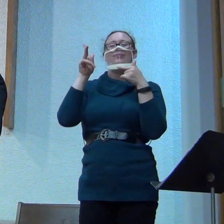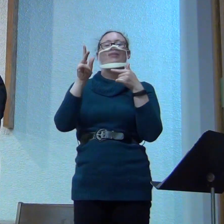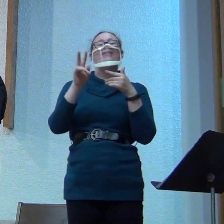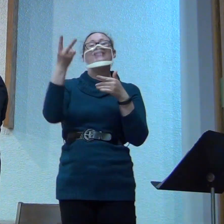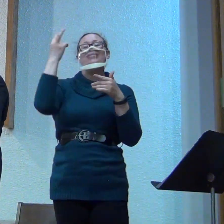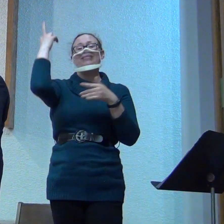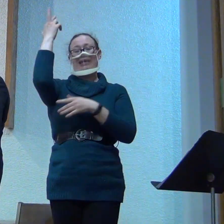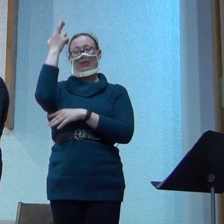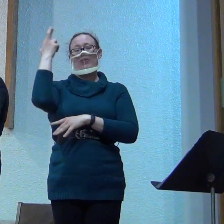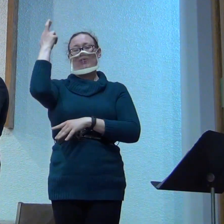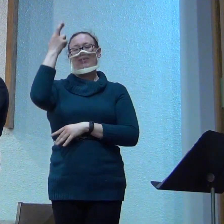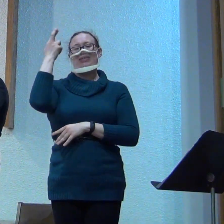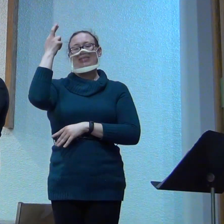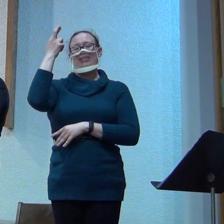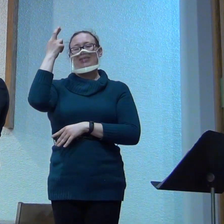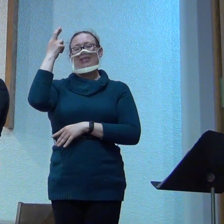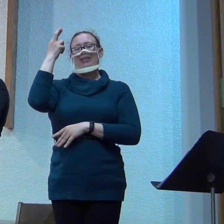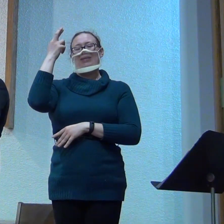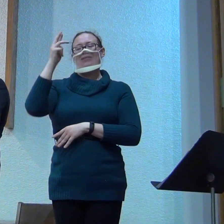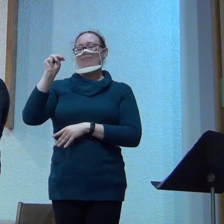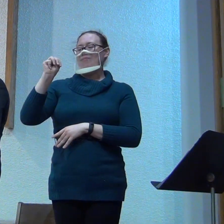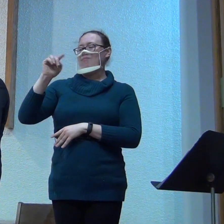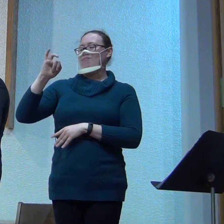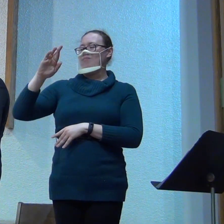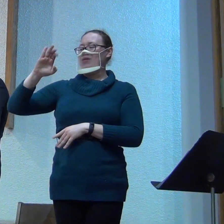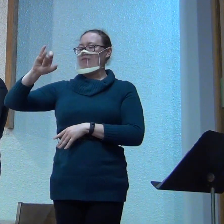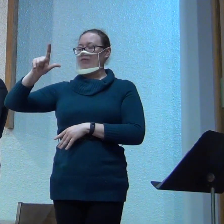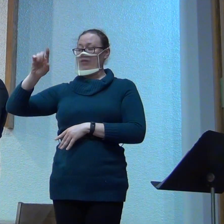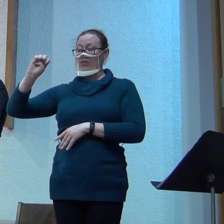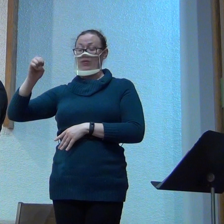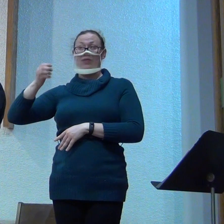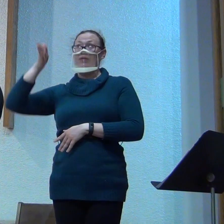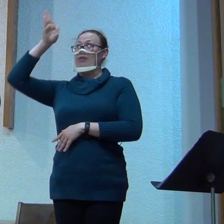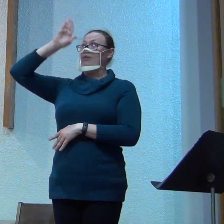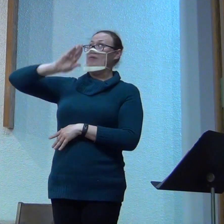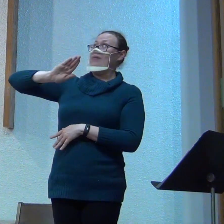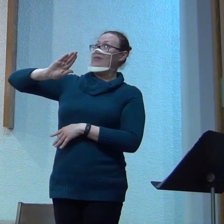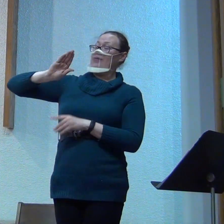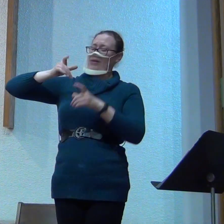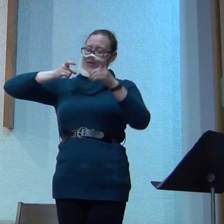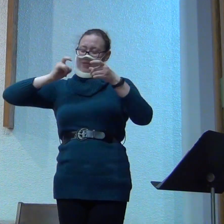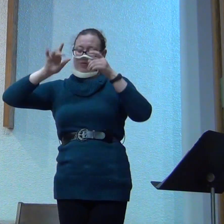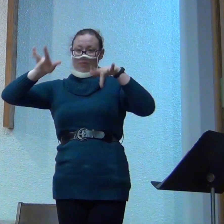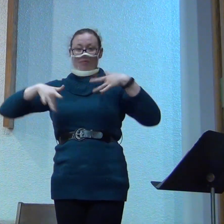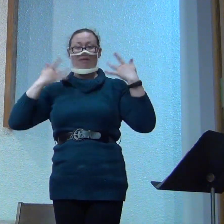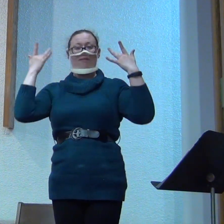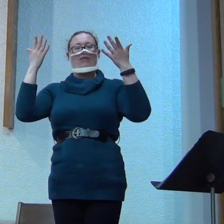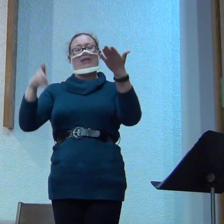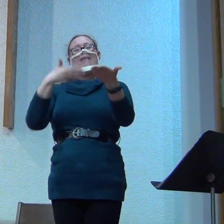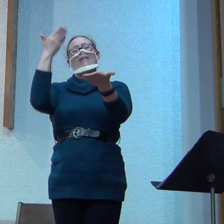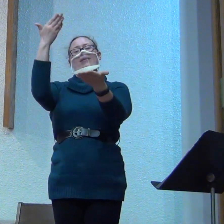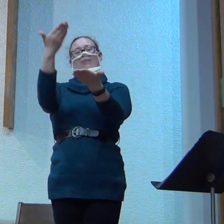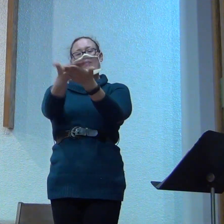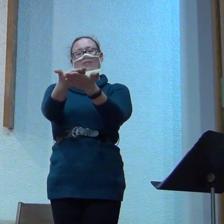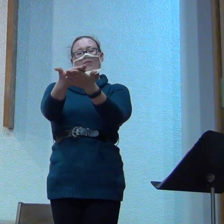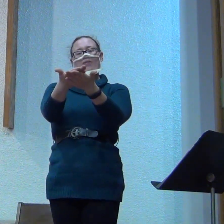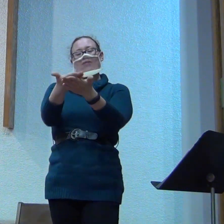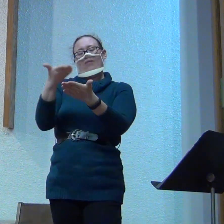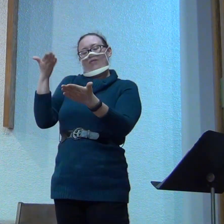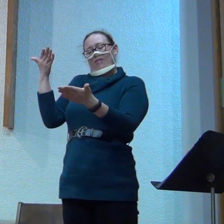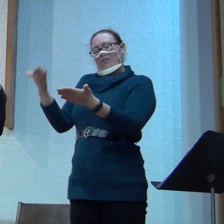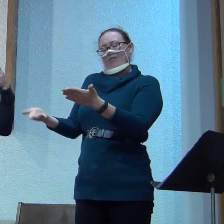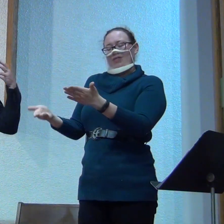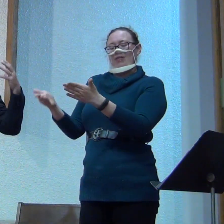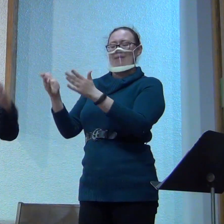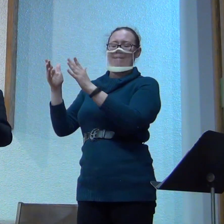the miracle revealed the glory of Jesus. And friends, glory